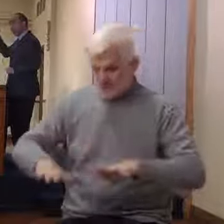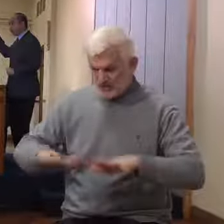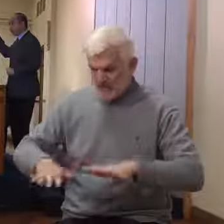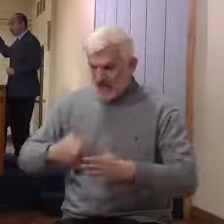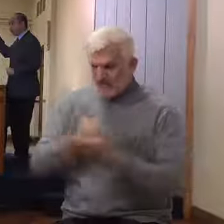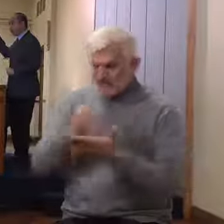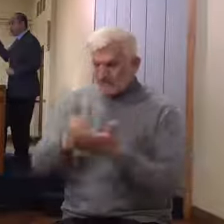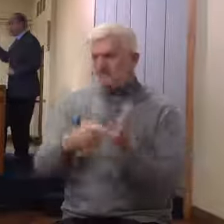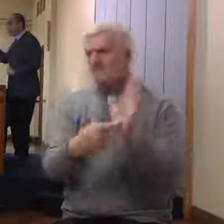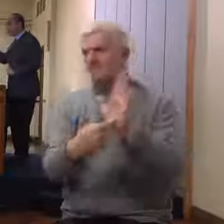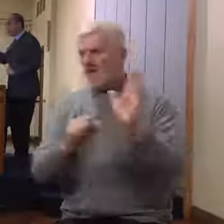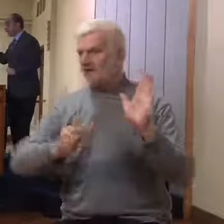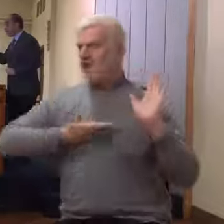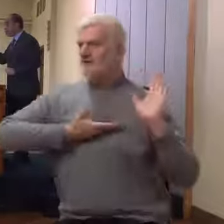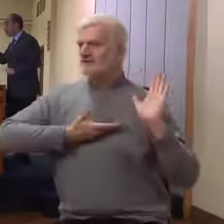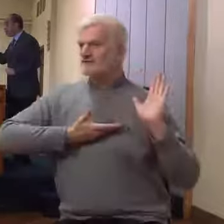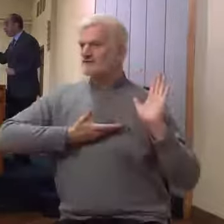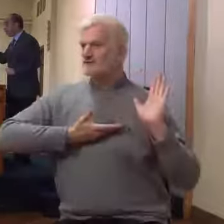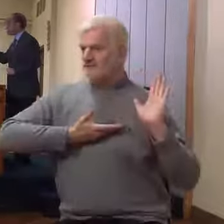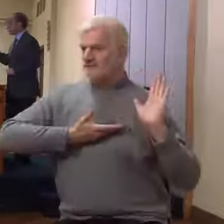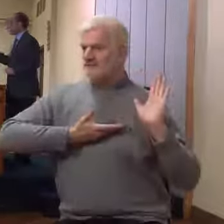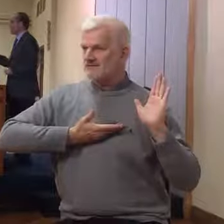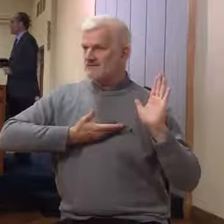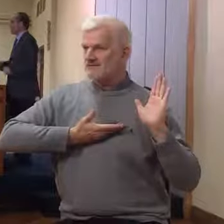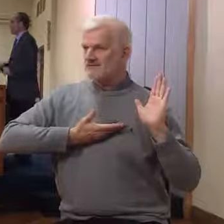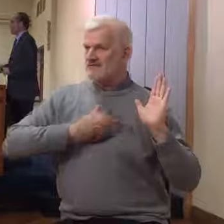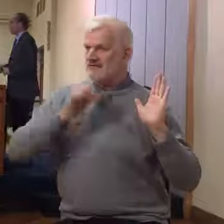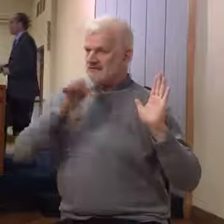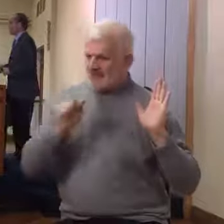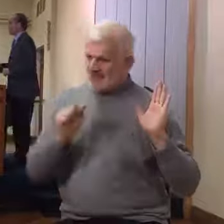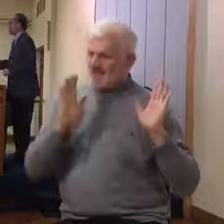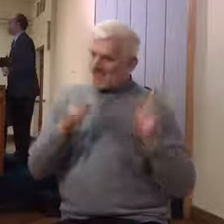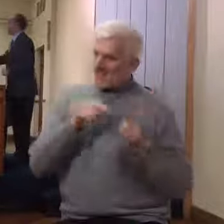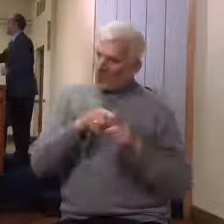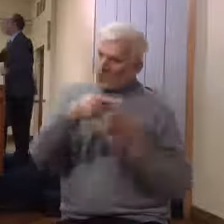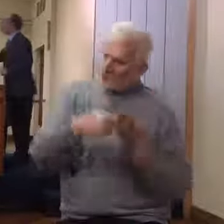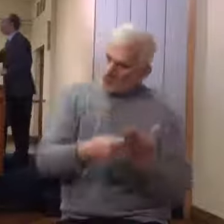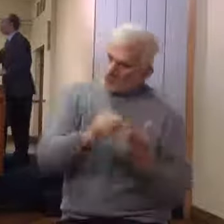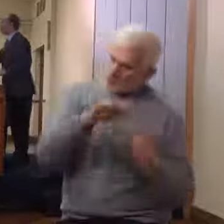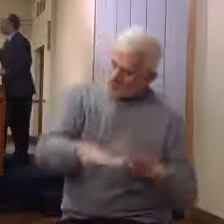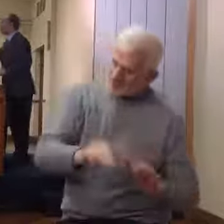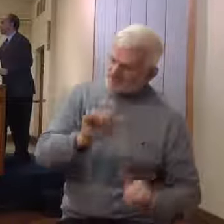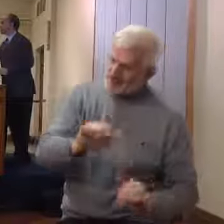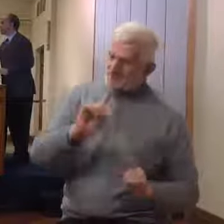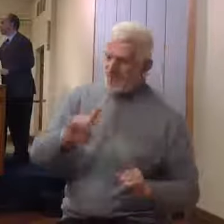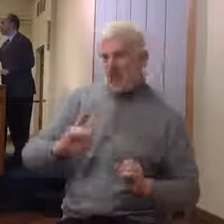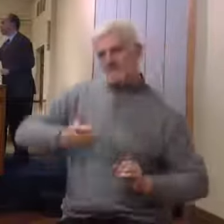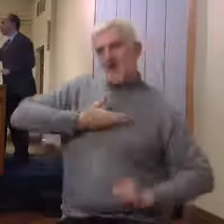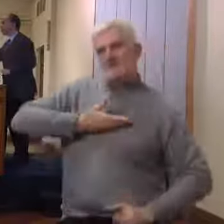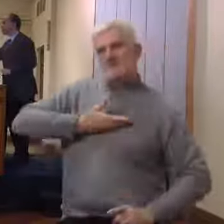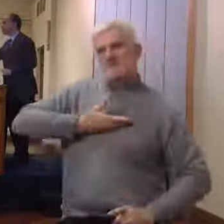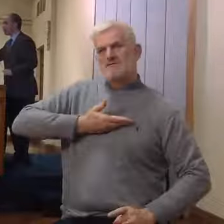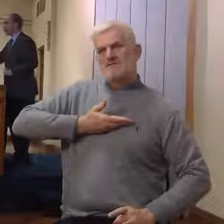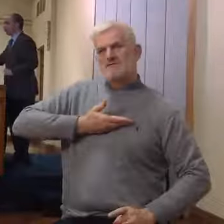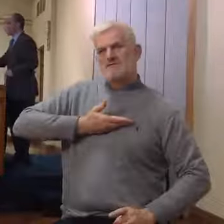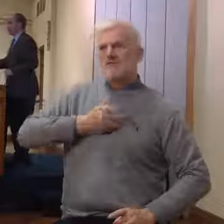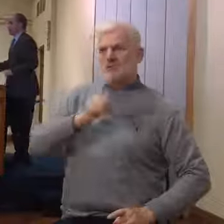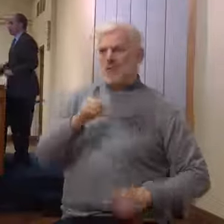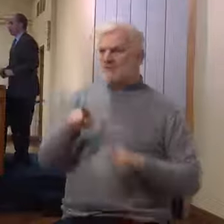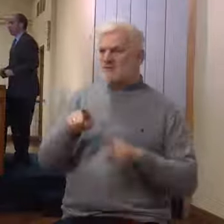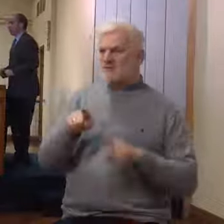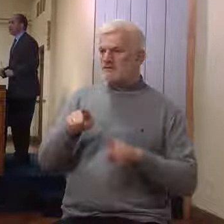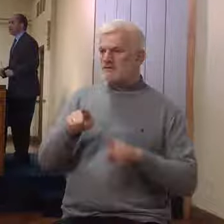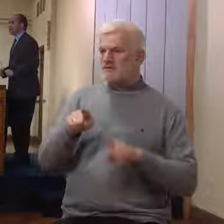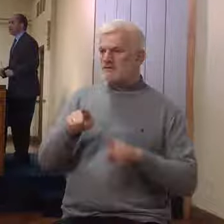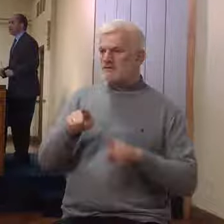have obligations, but we have also some rights. And if I may list some, just the rights Paul had to claim